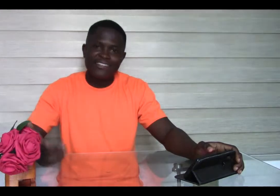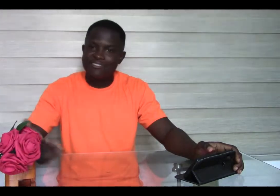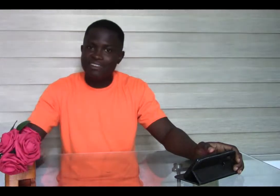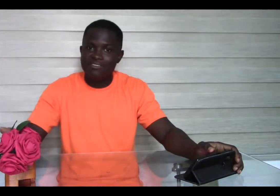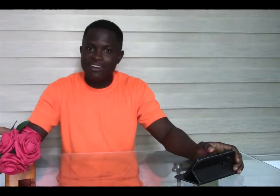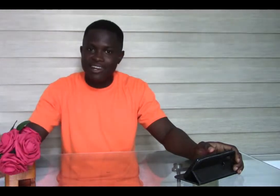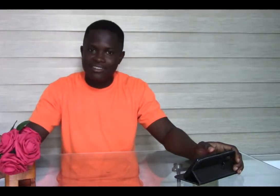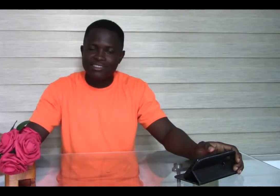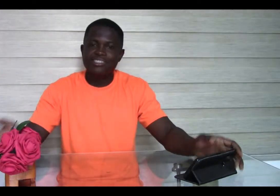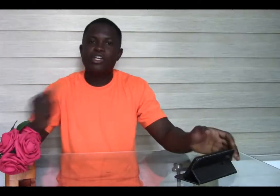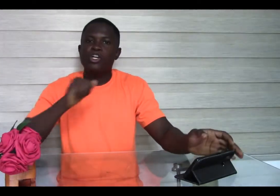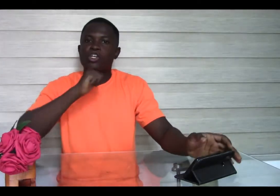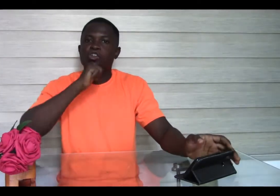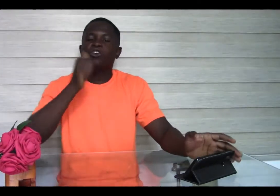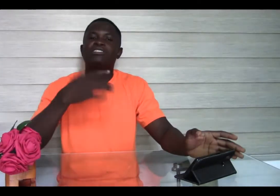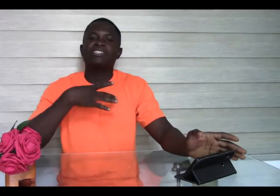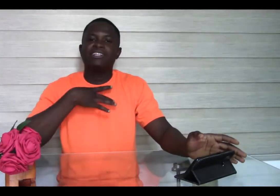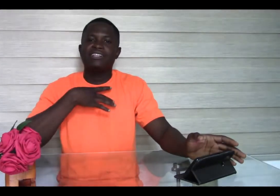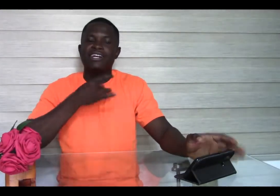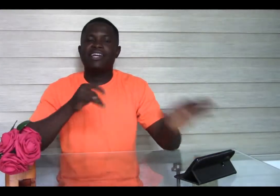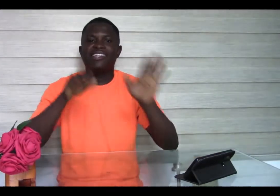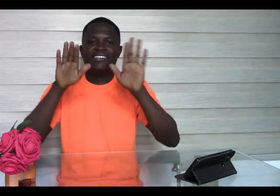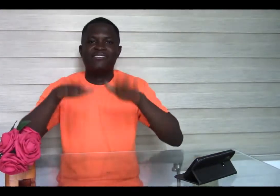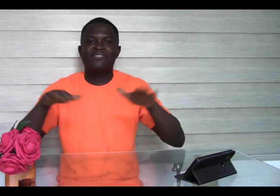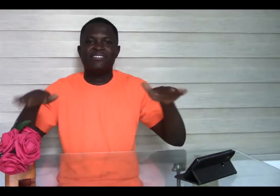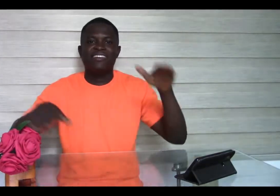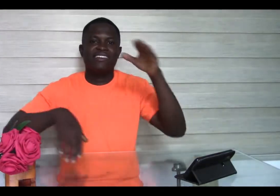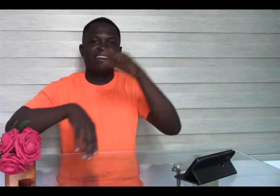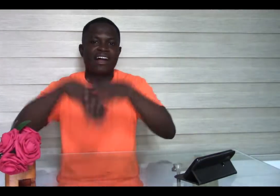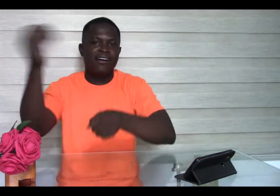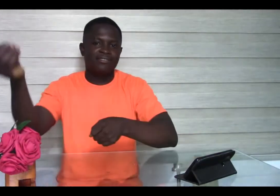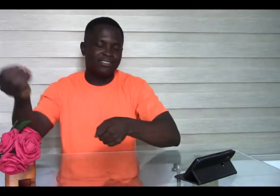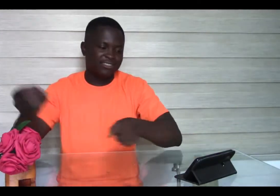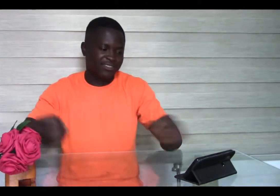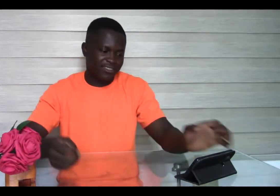children going out. Not like children out. Okay.